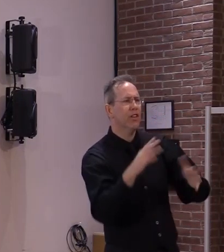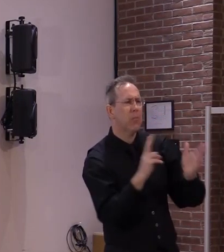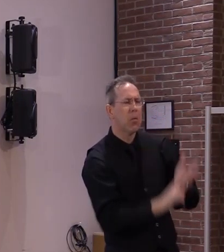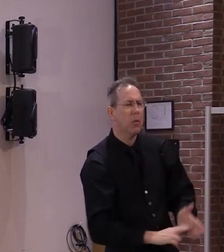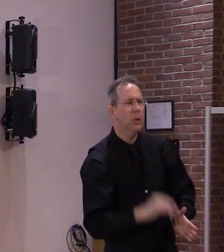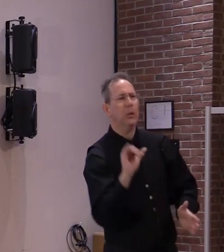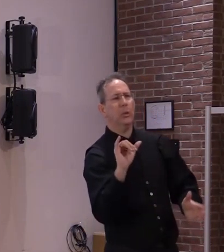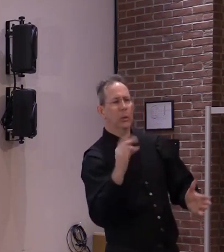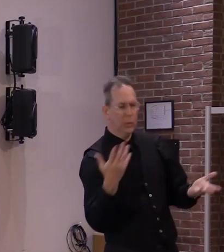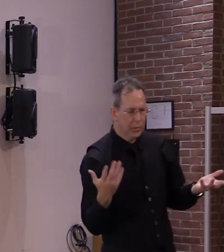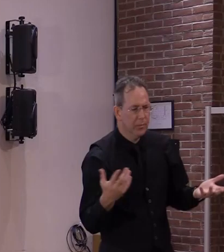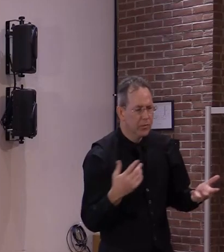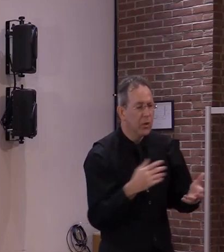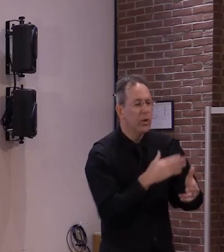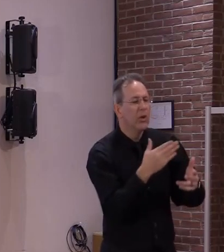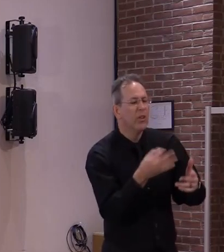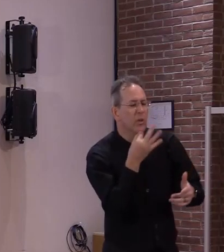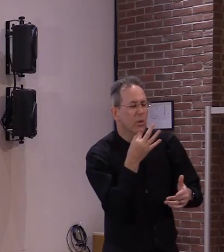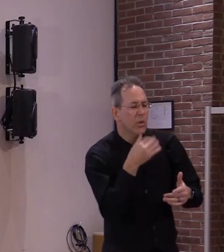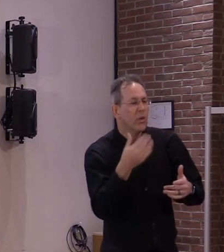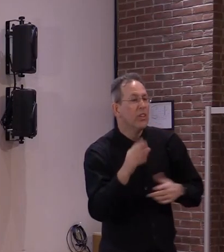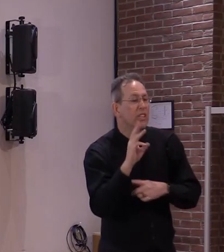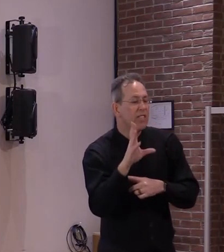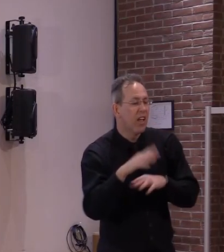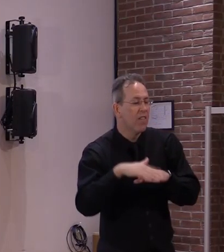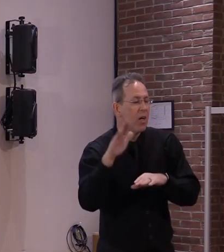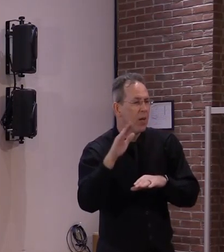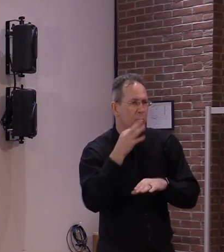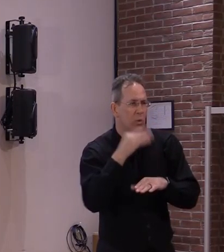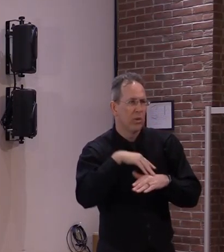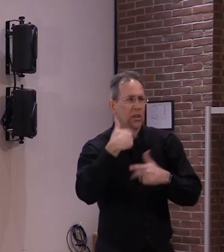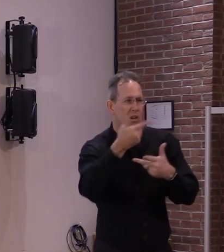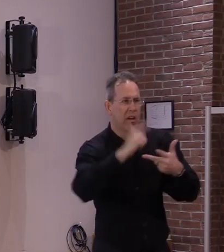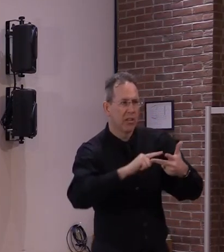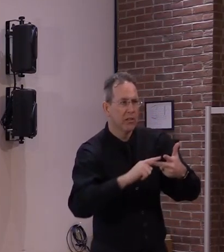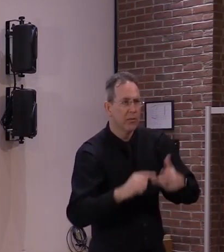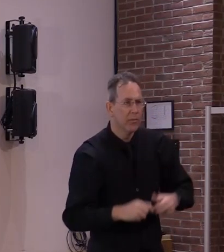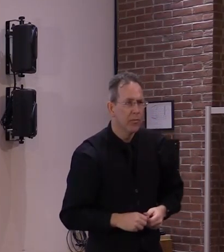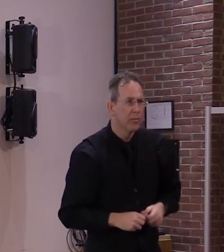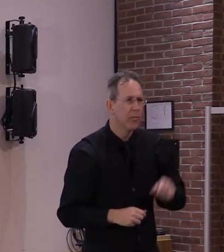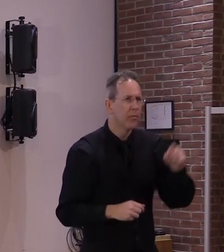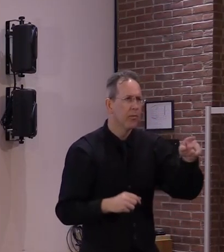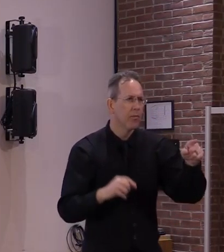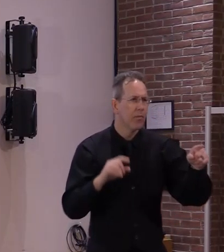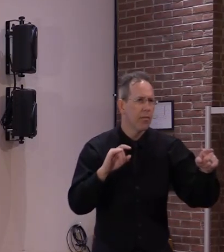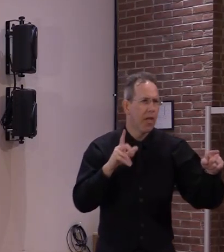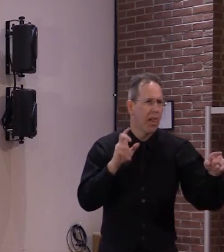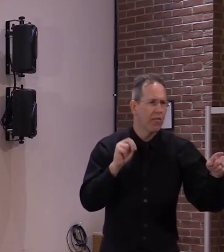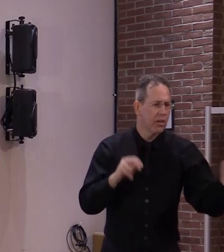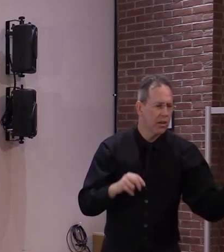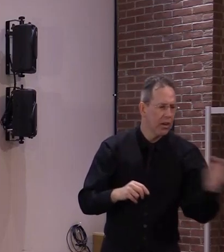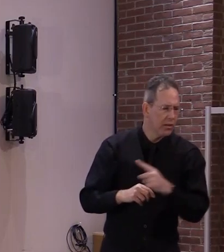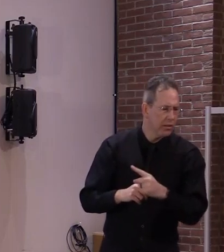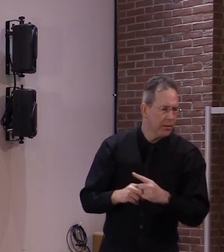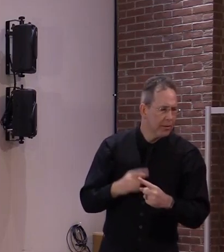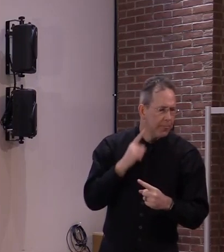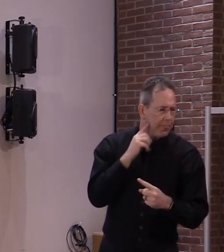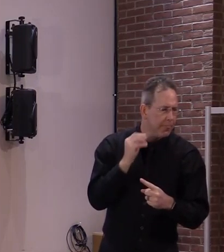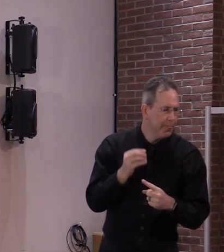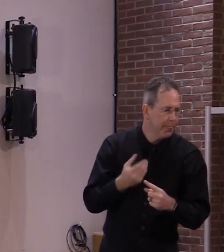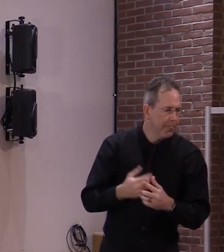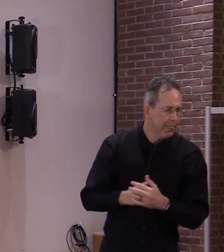Follow up about the counties. You know, you mentioned Bennington and Rutland, they're kind of on decrease. Franklin, you kind of alluded